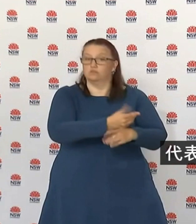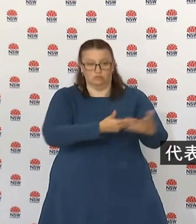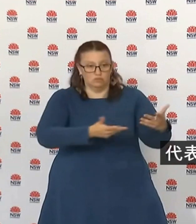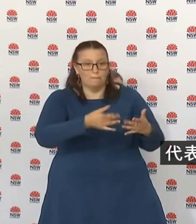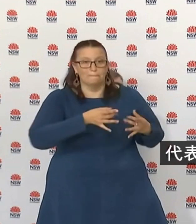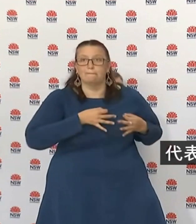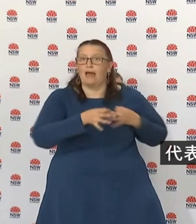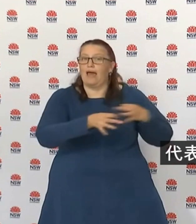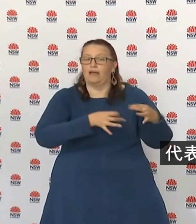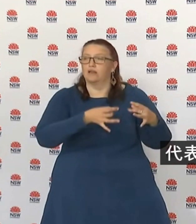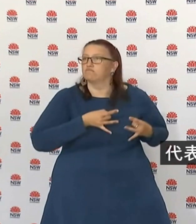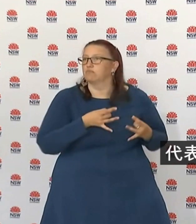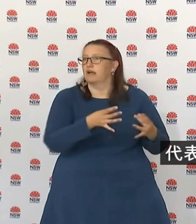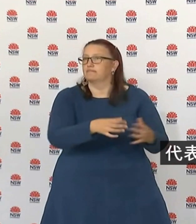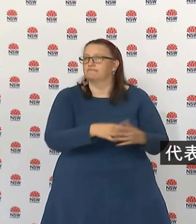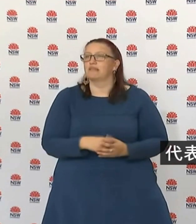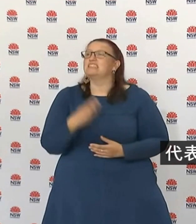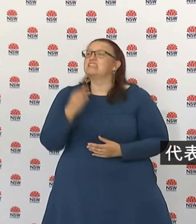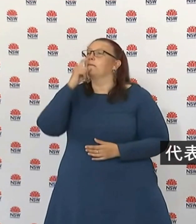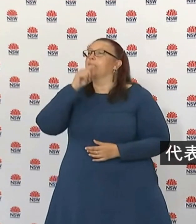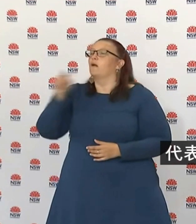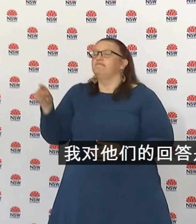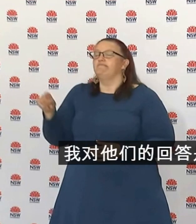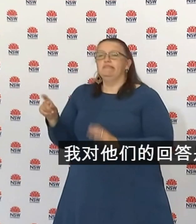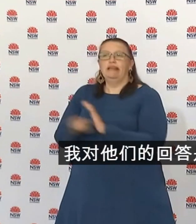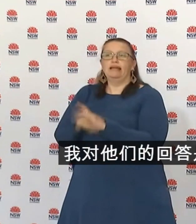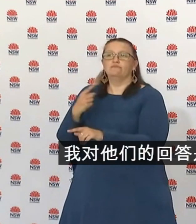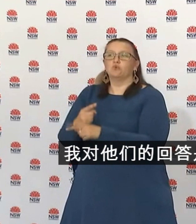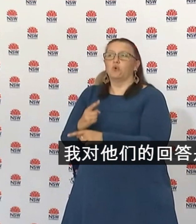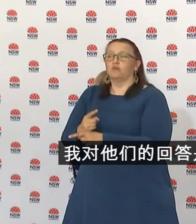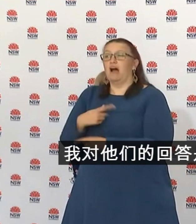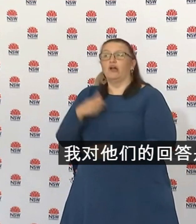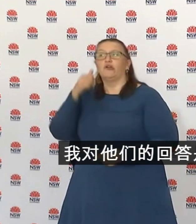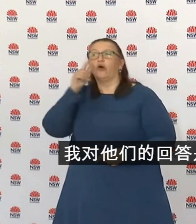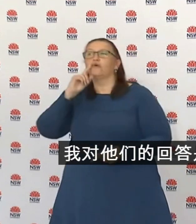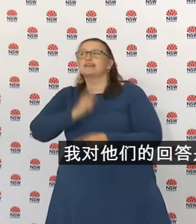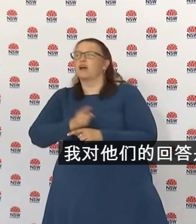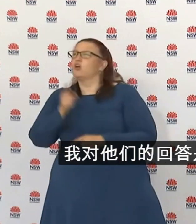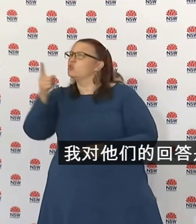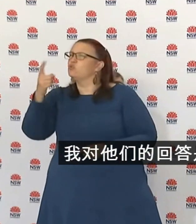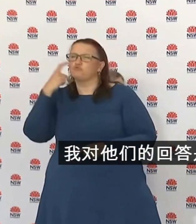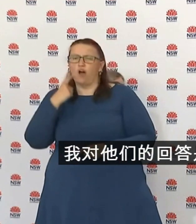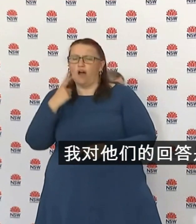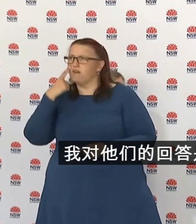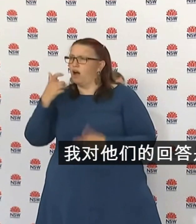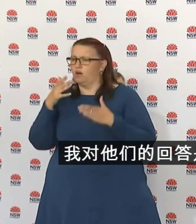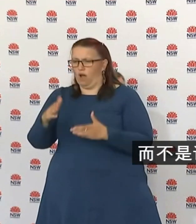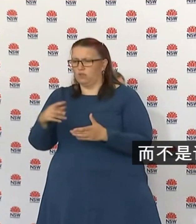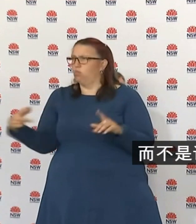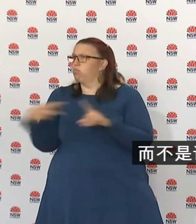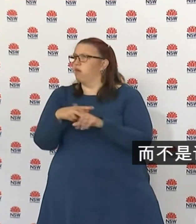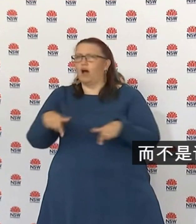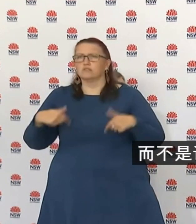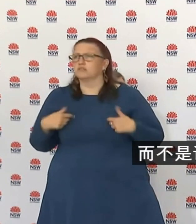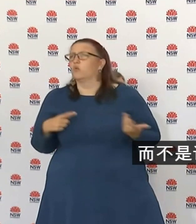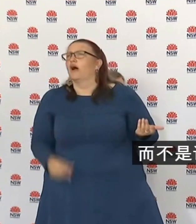from particular organisations that represent various people. My answer to them is, why are you trying to find reasons not to do these things